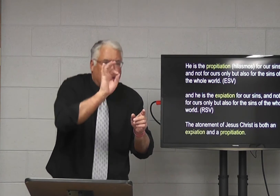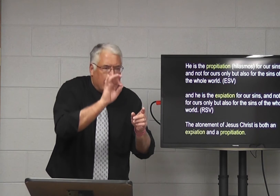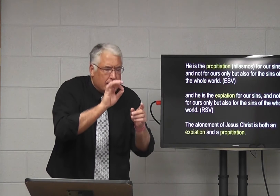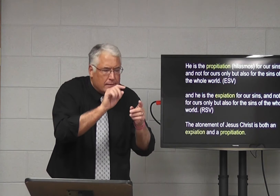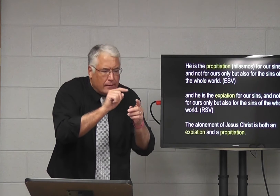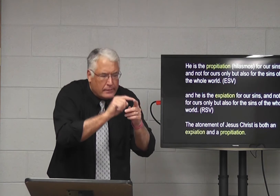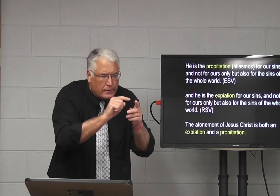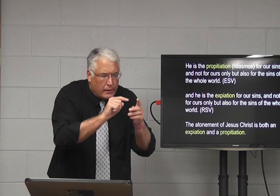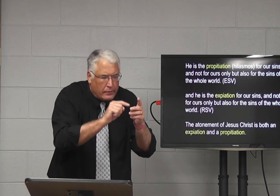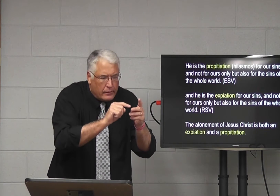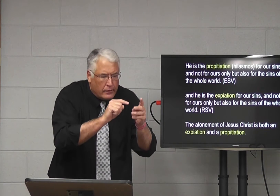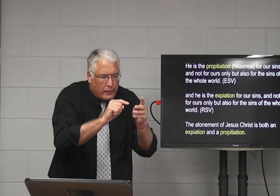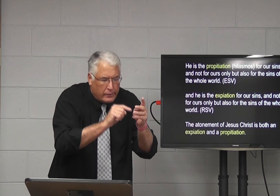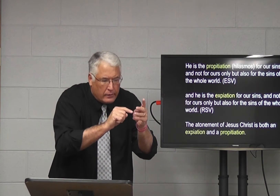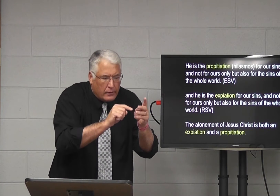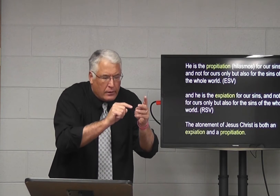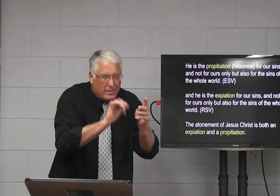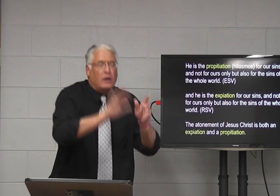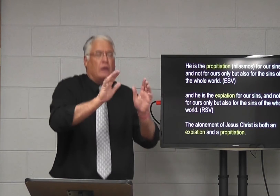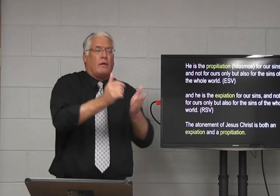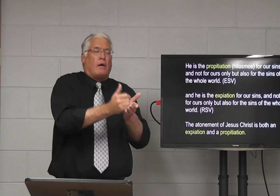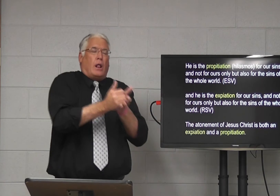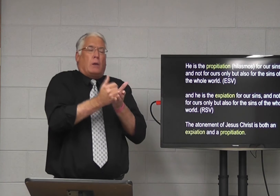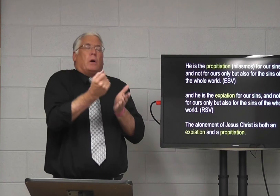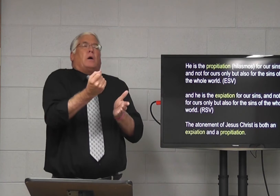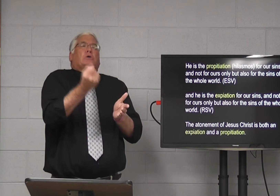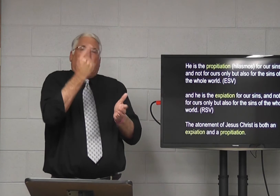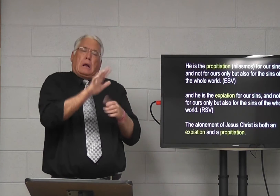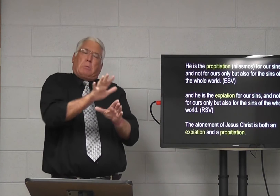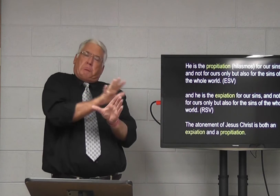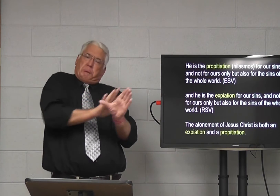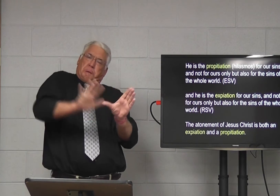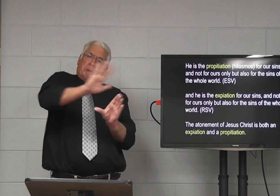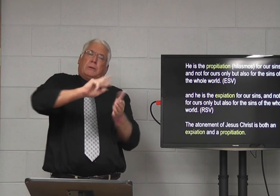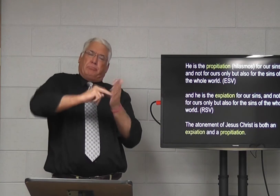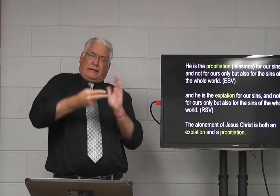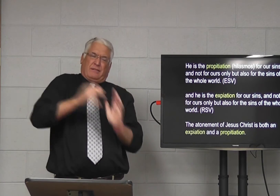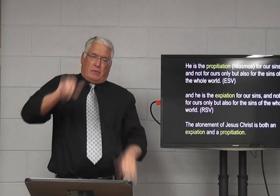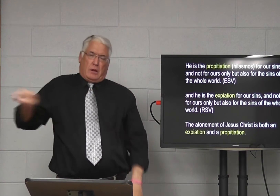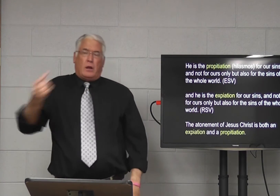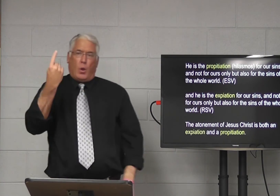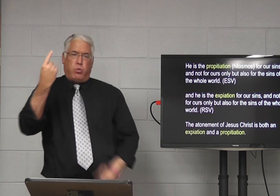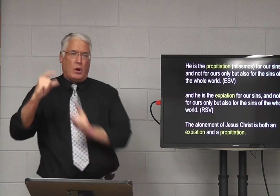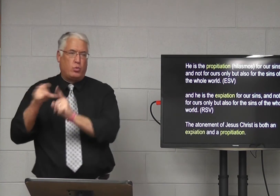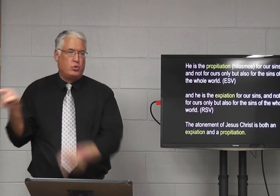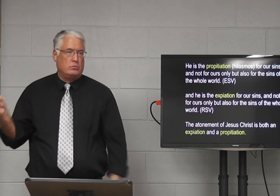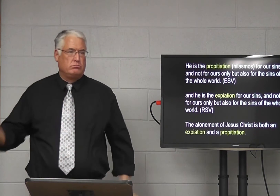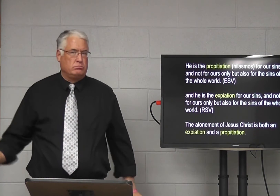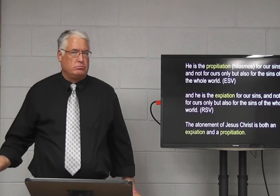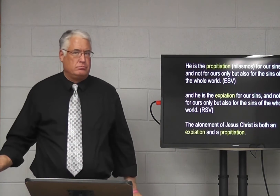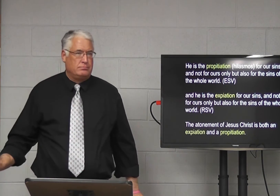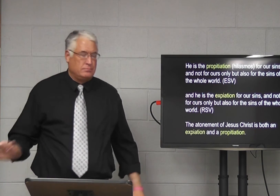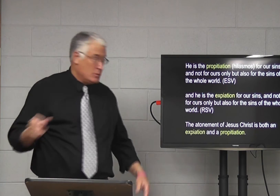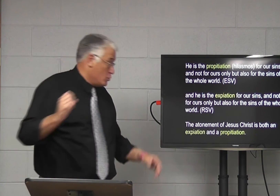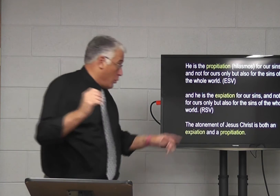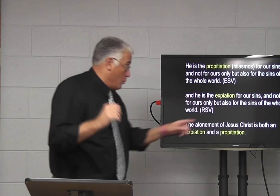word to it to make it? So then there might be a couple choices, you know, but it helps us understand what it might mean